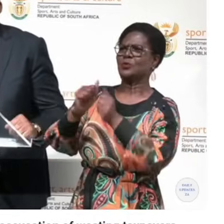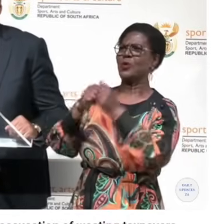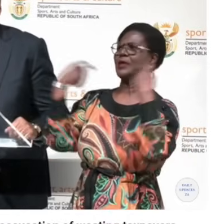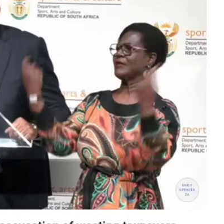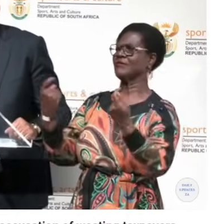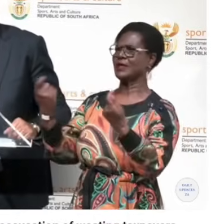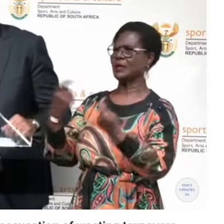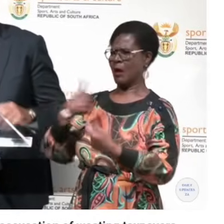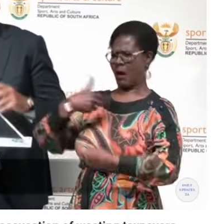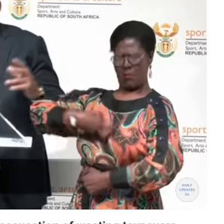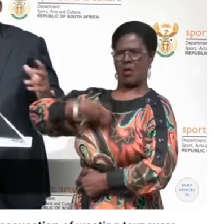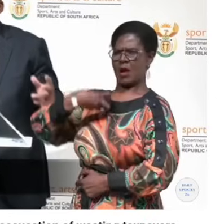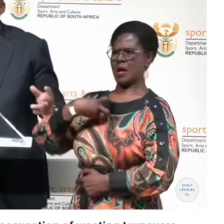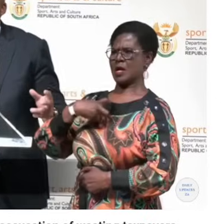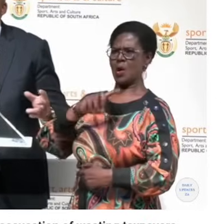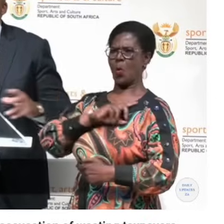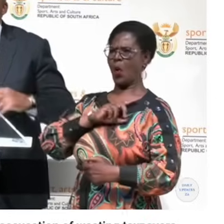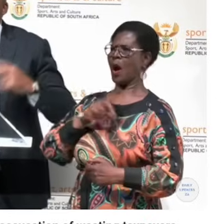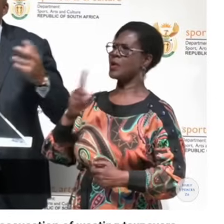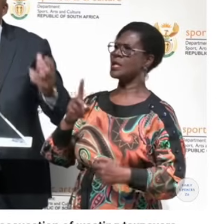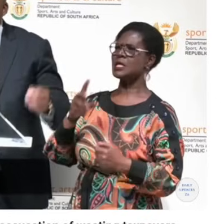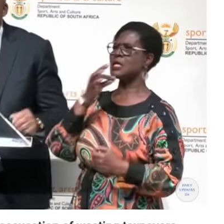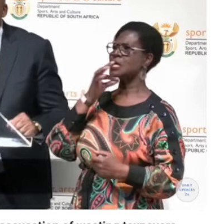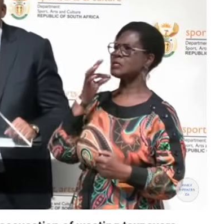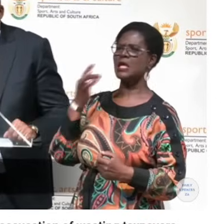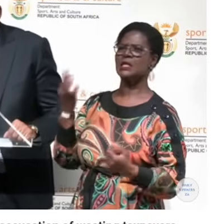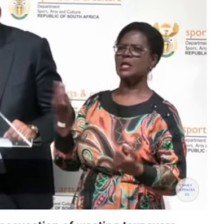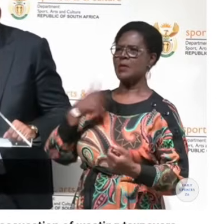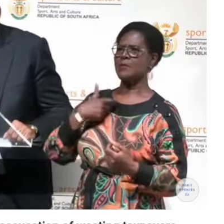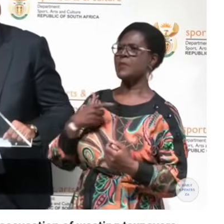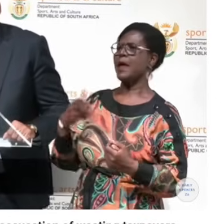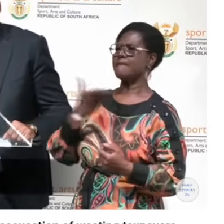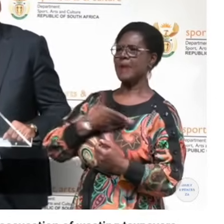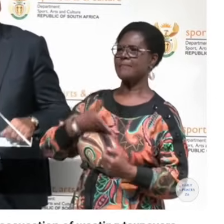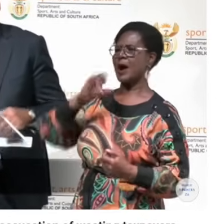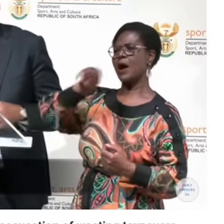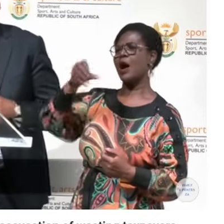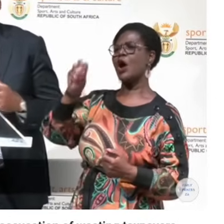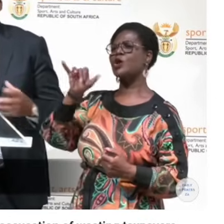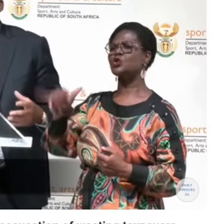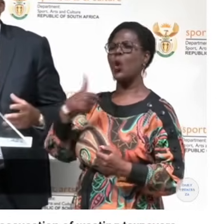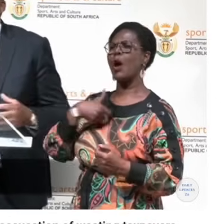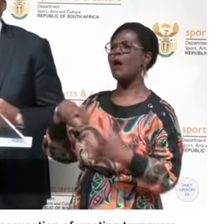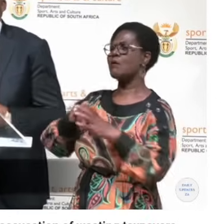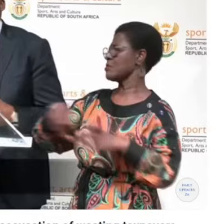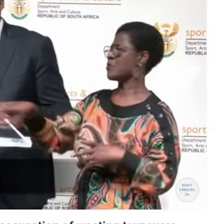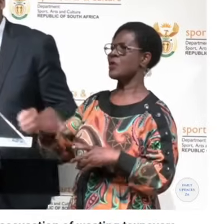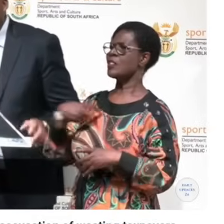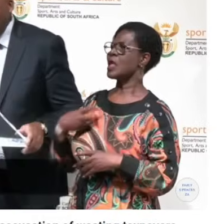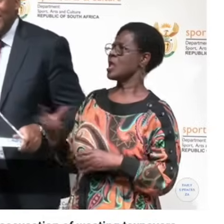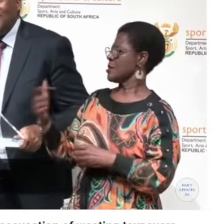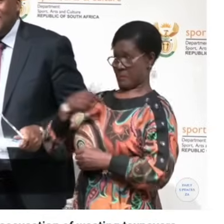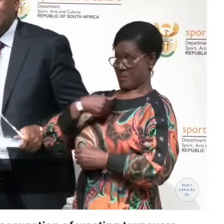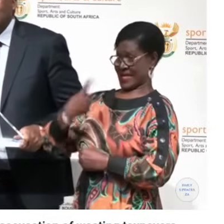me to, they said I removed Mama Joy and I replaced myself with her. So I got angry. But then I